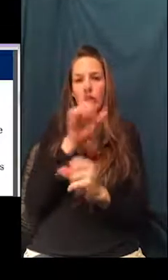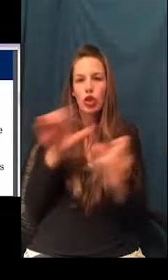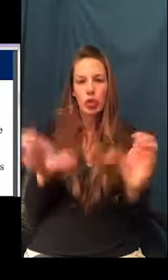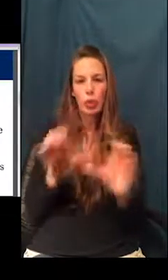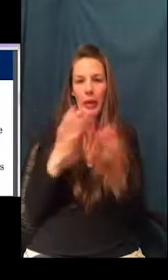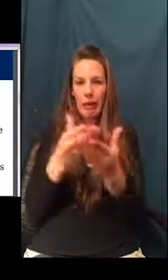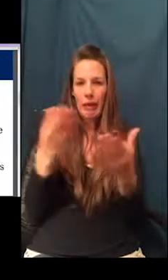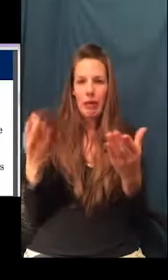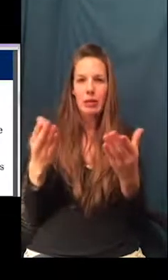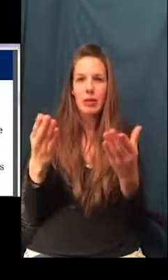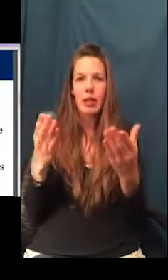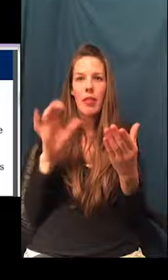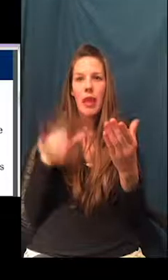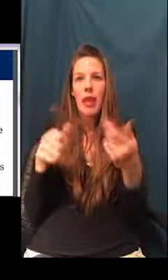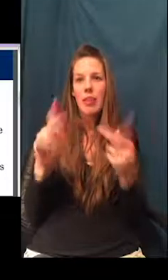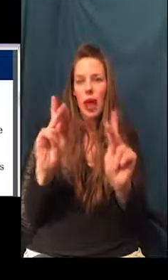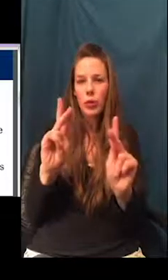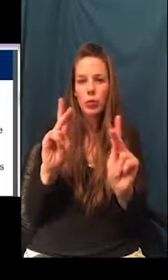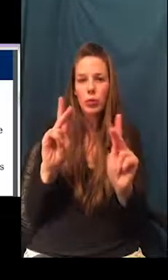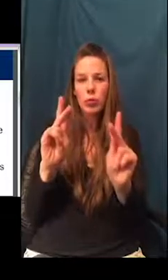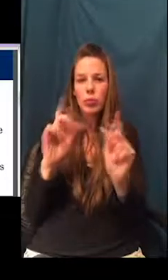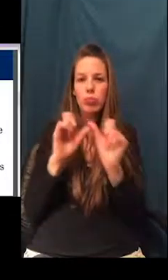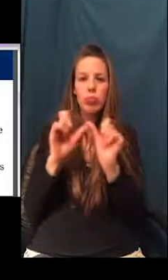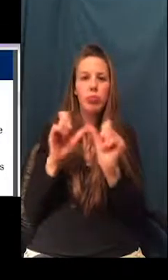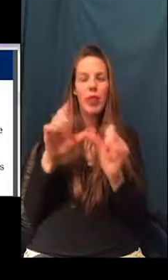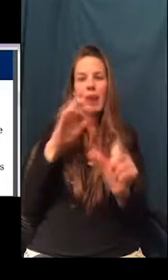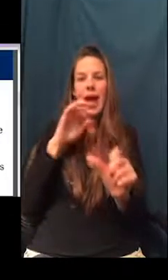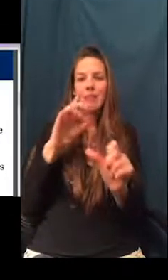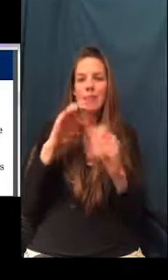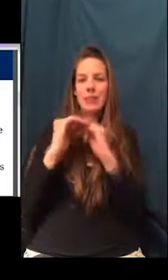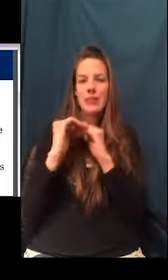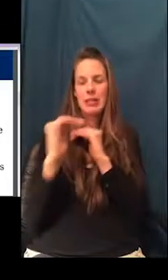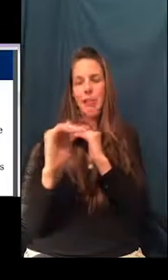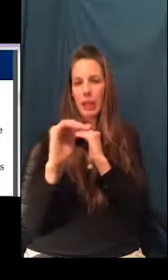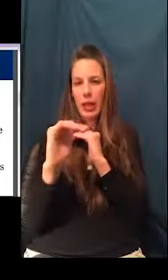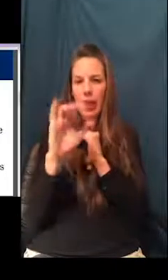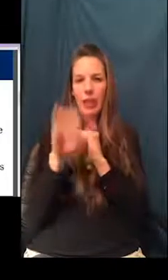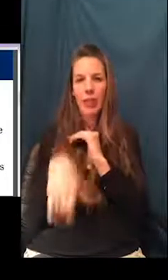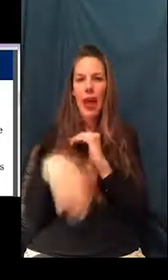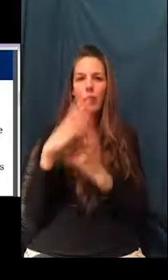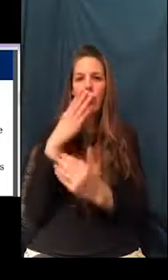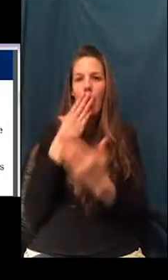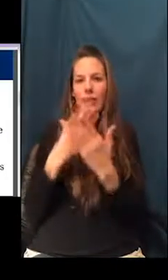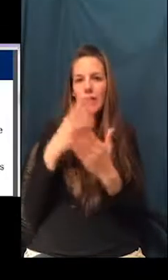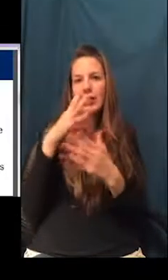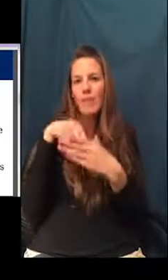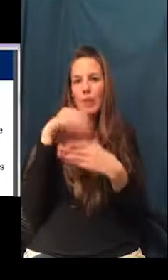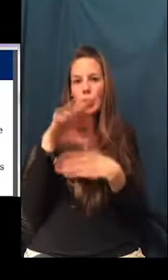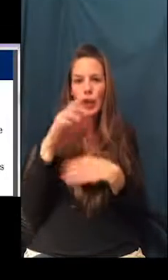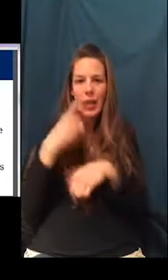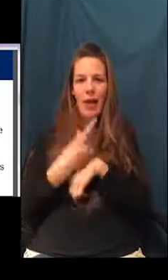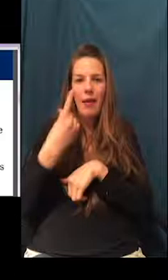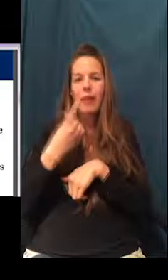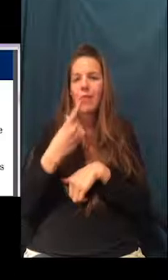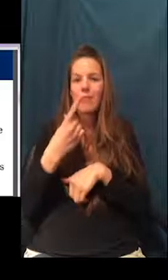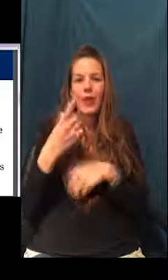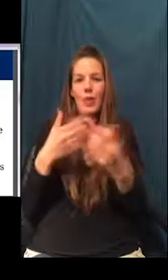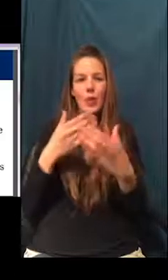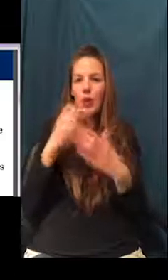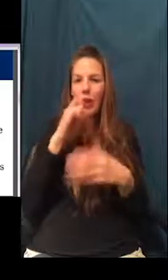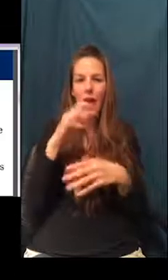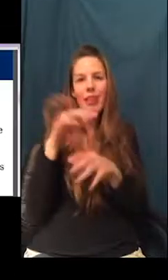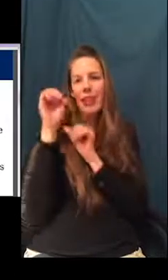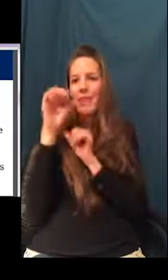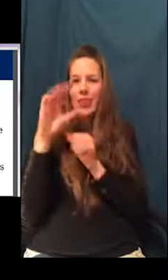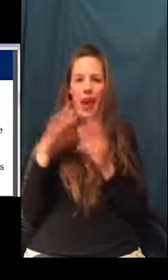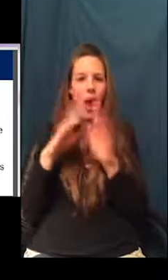doing things that allow you to keep that sense of stability and that sense of wellness in your day, even when you're not leaving the